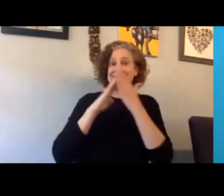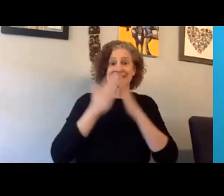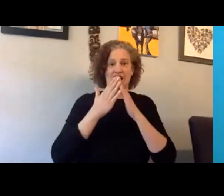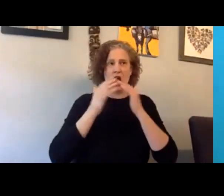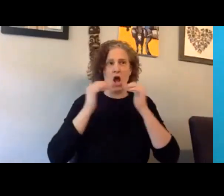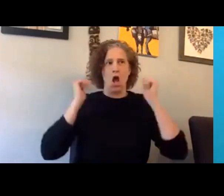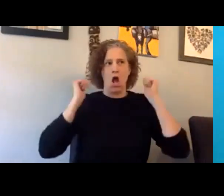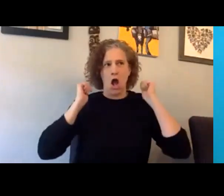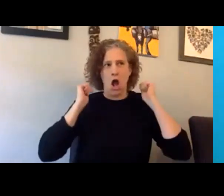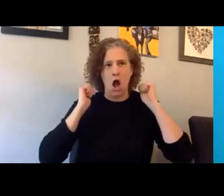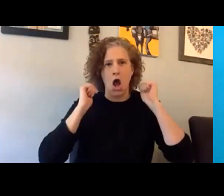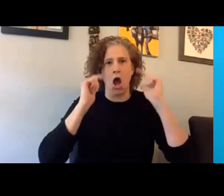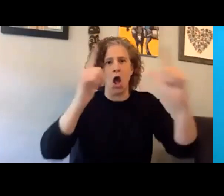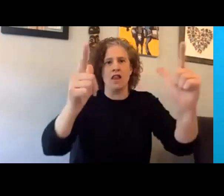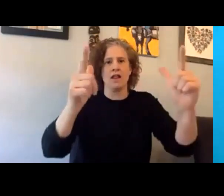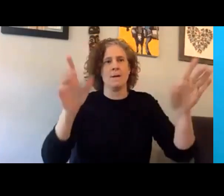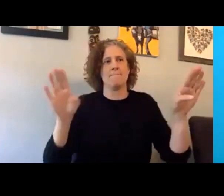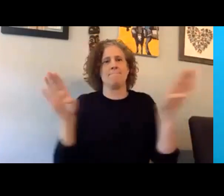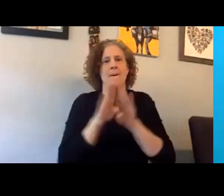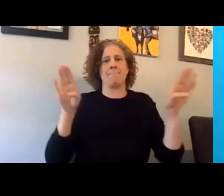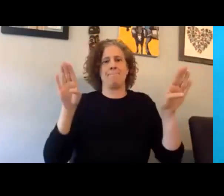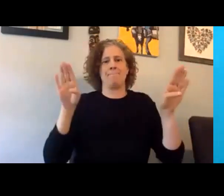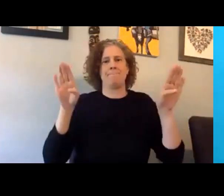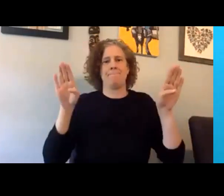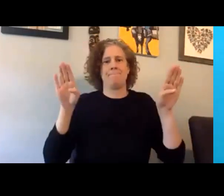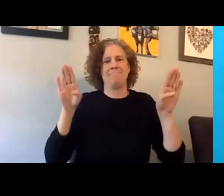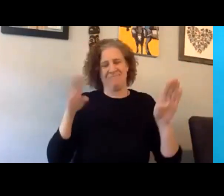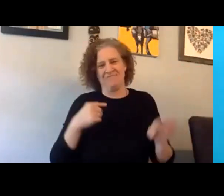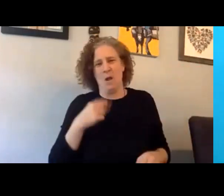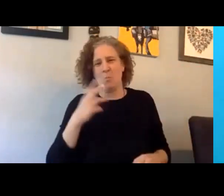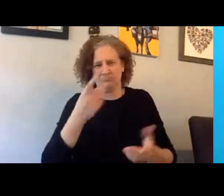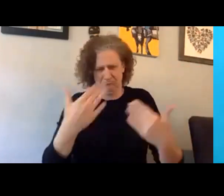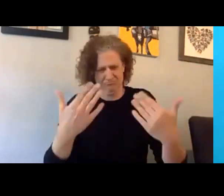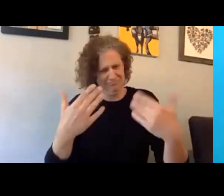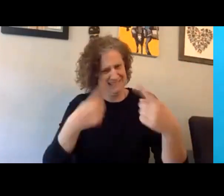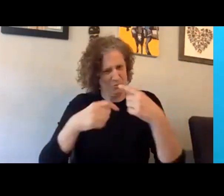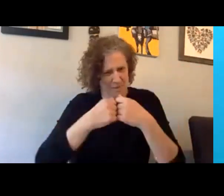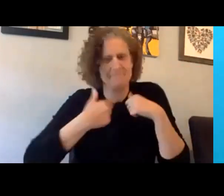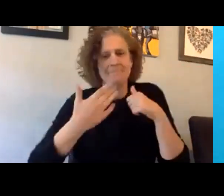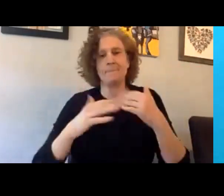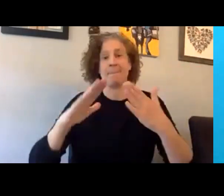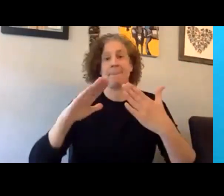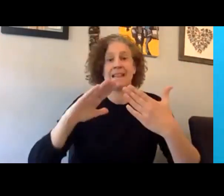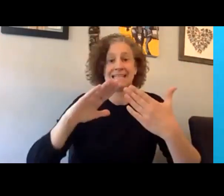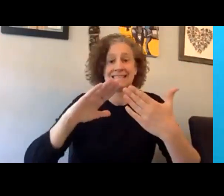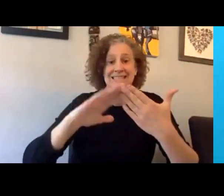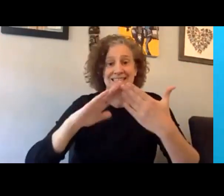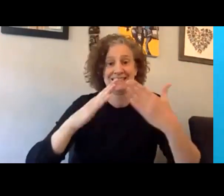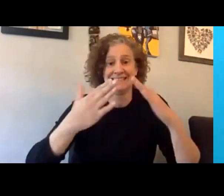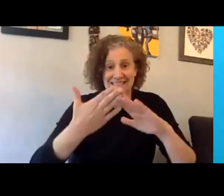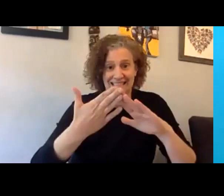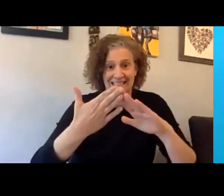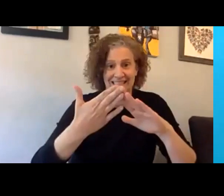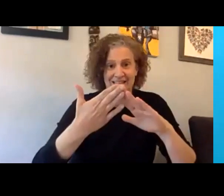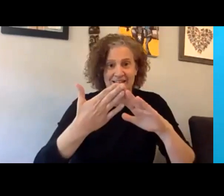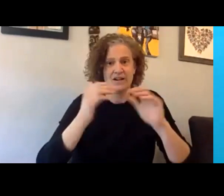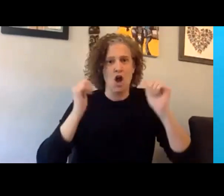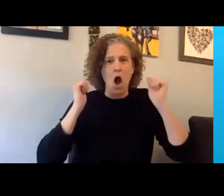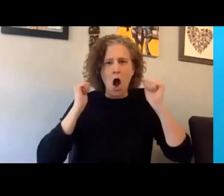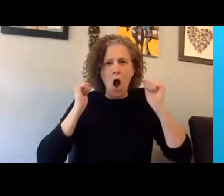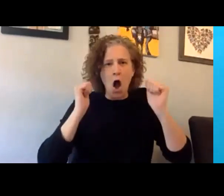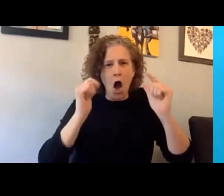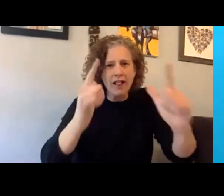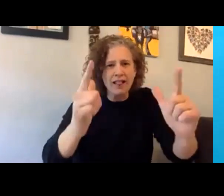Yeah, so a city, this is city, all of it is shut down. I would say, and you guys can sign with me, so the